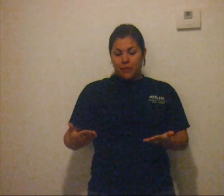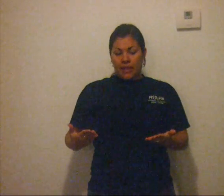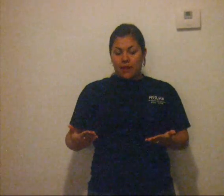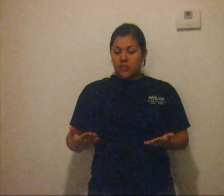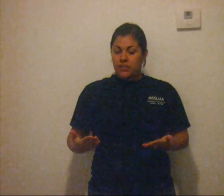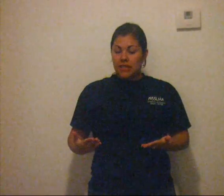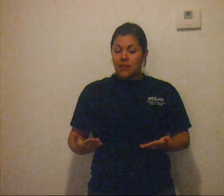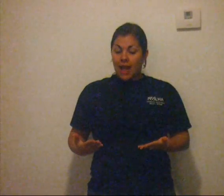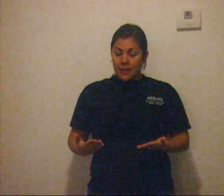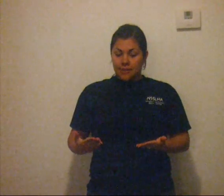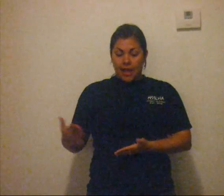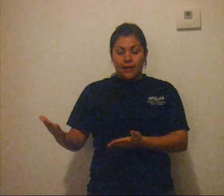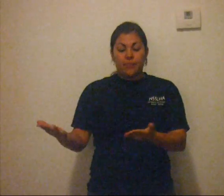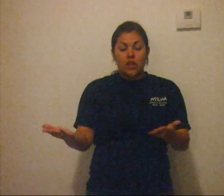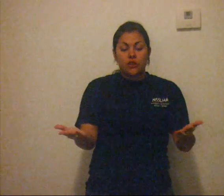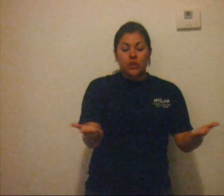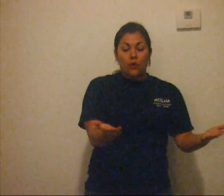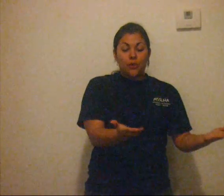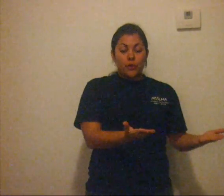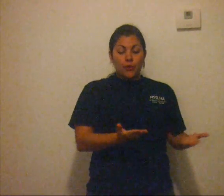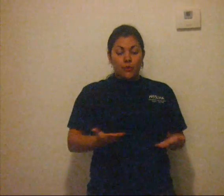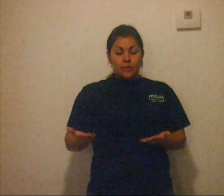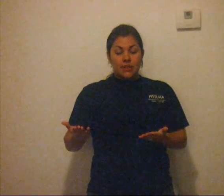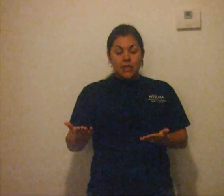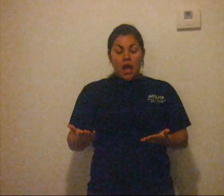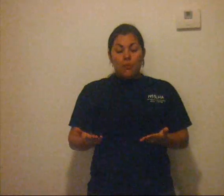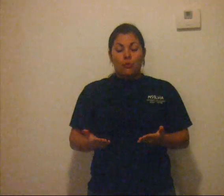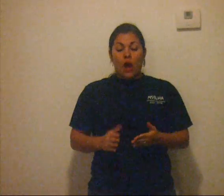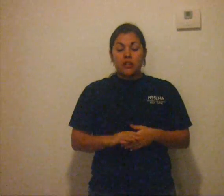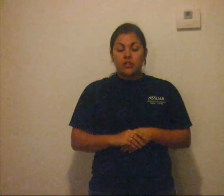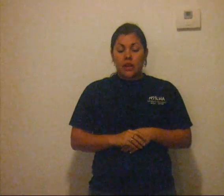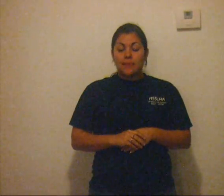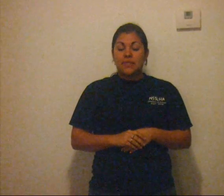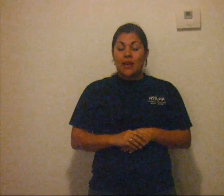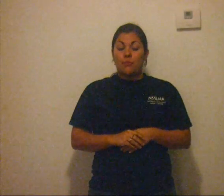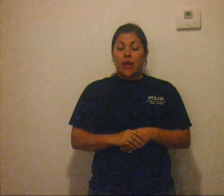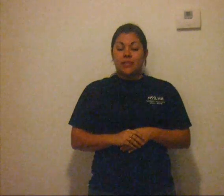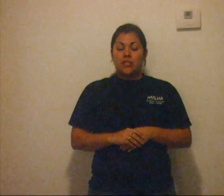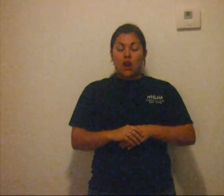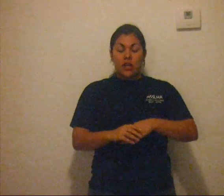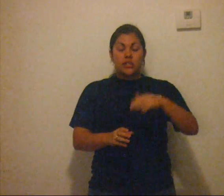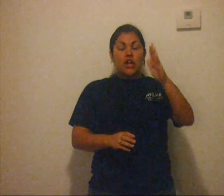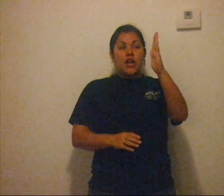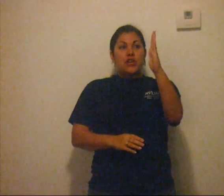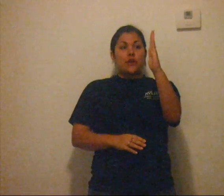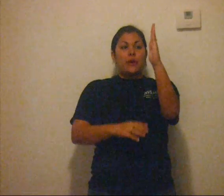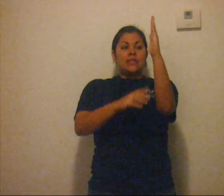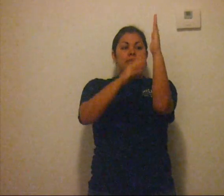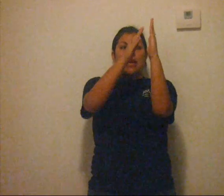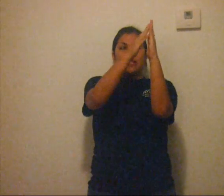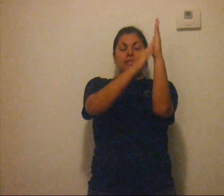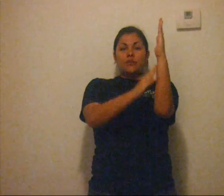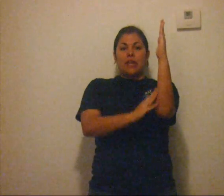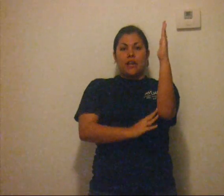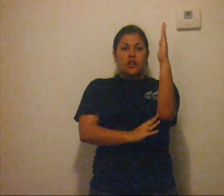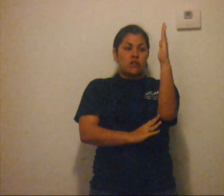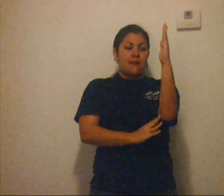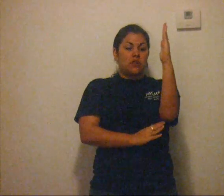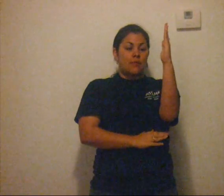doing just like the last line. So "whose broad stripes and bright stars." You're going to make this looking, your left arm